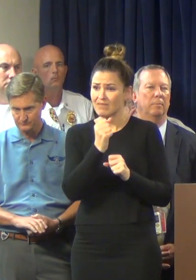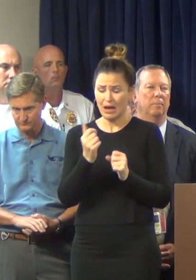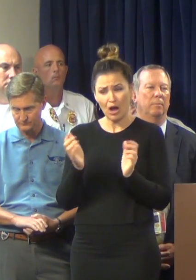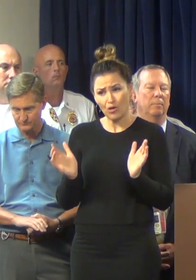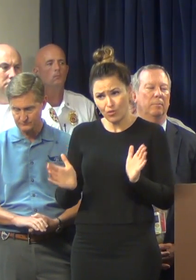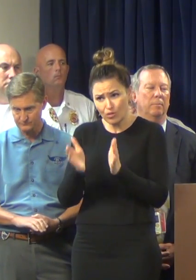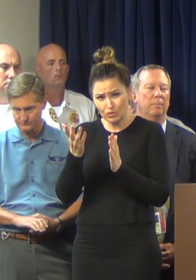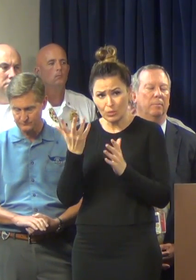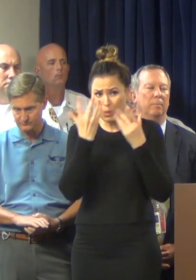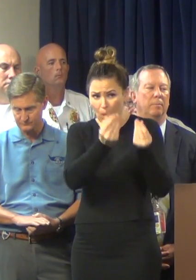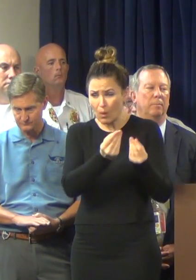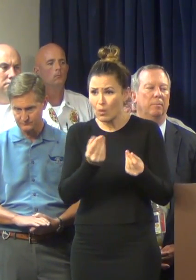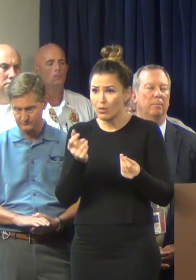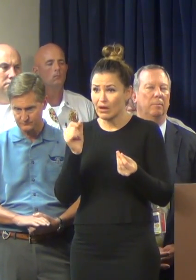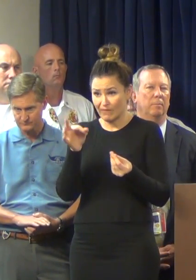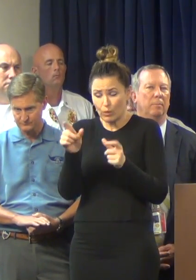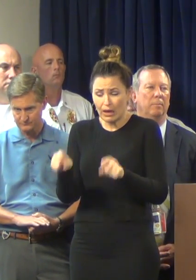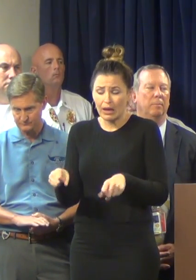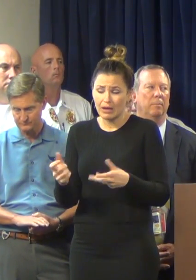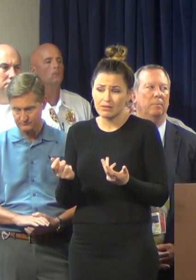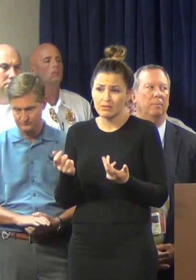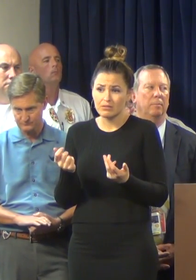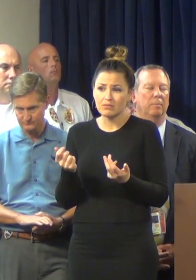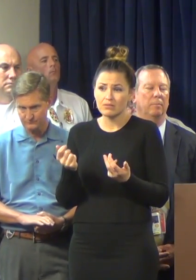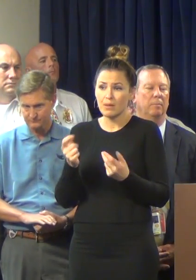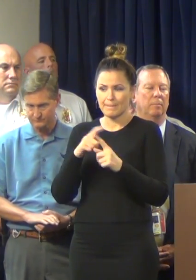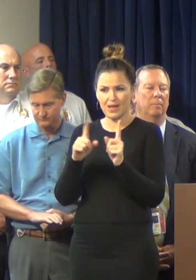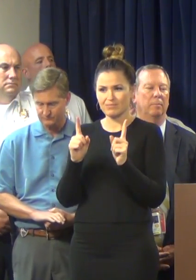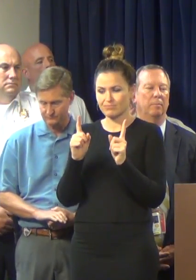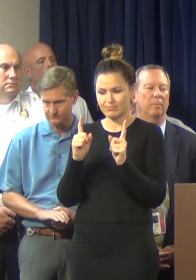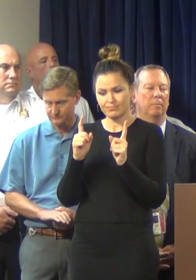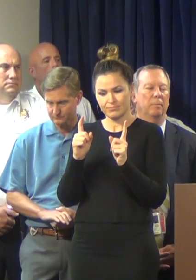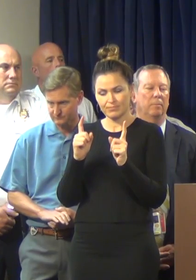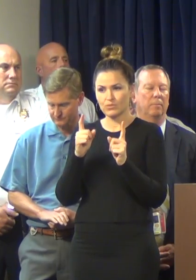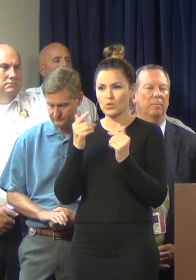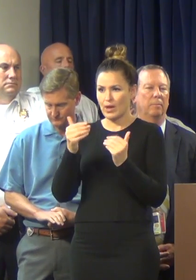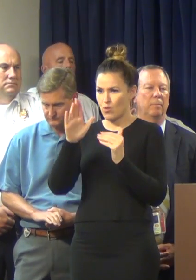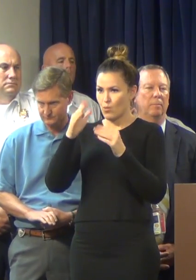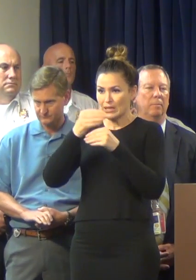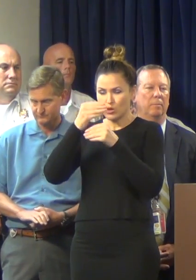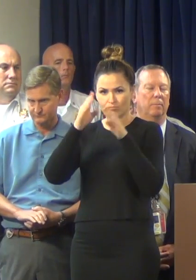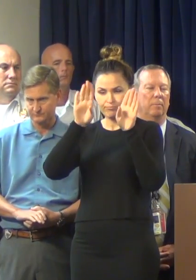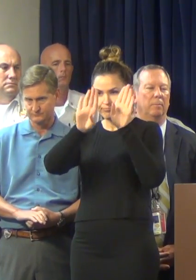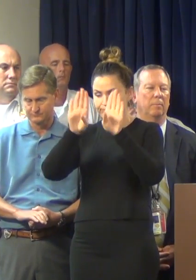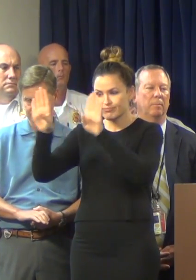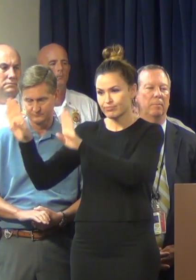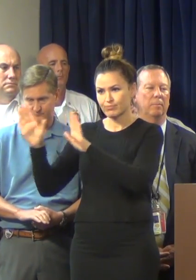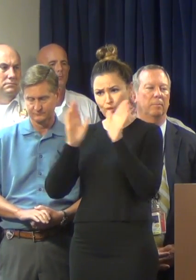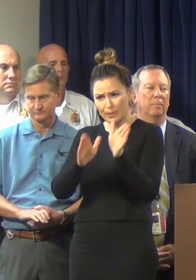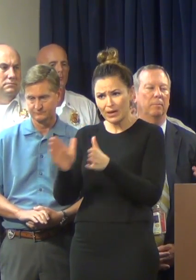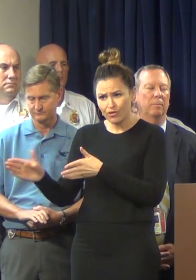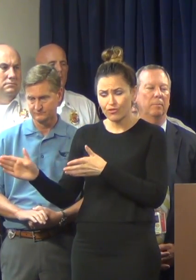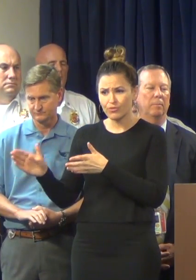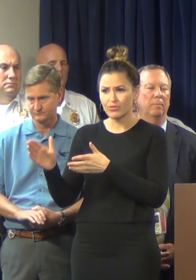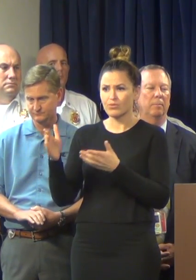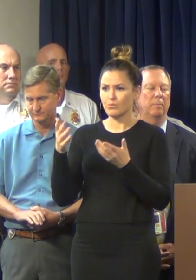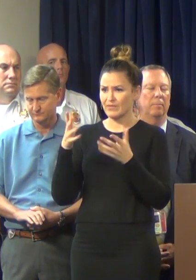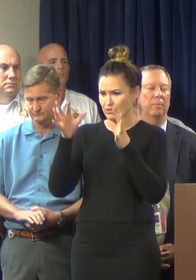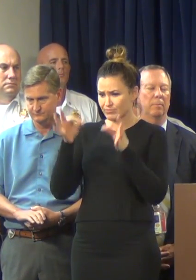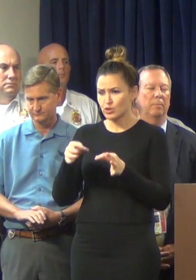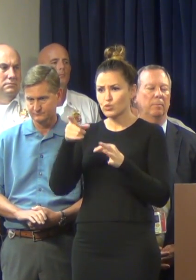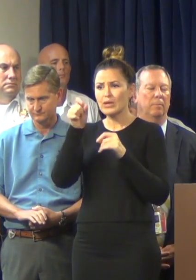you to go if you have that capability. But board up homes. Be prepared. I mean, we've walked through it. You can